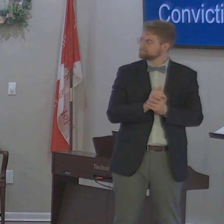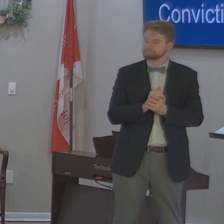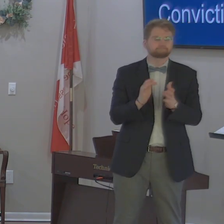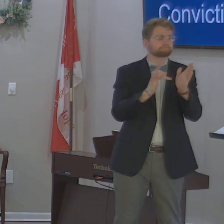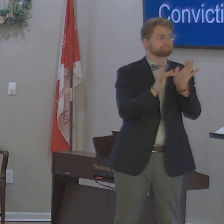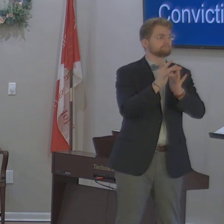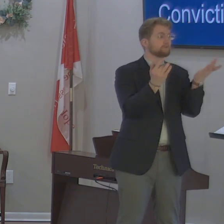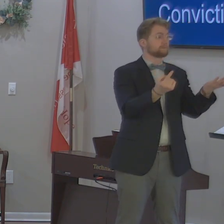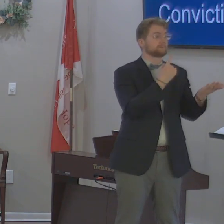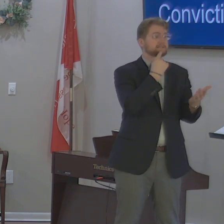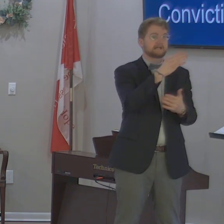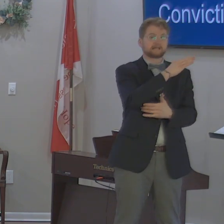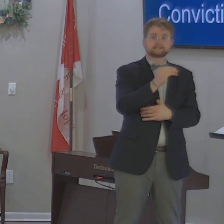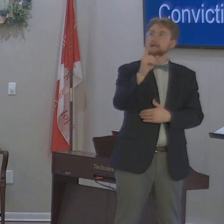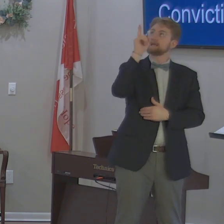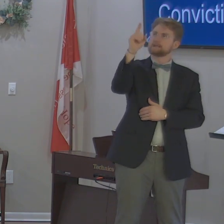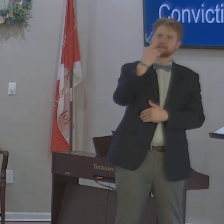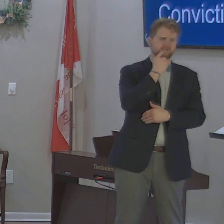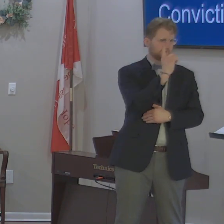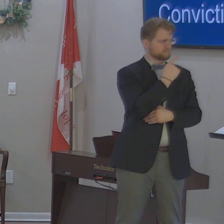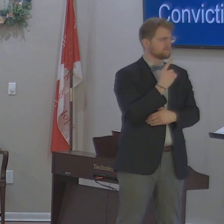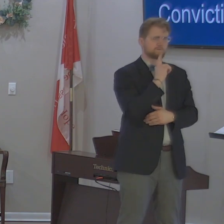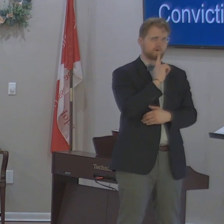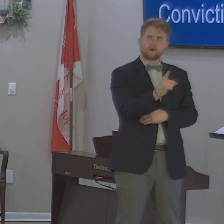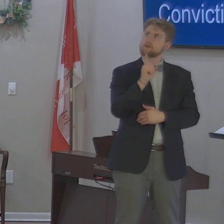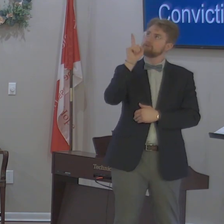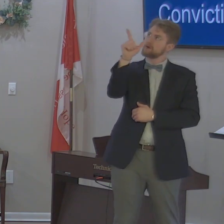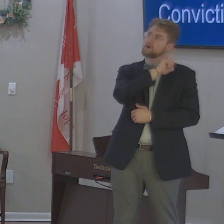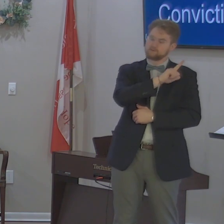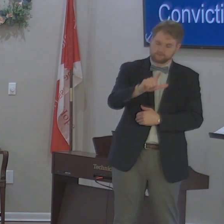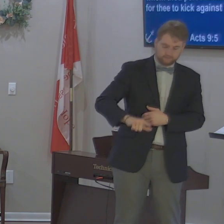the Bible says, "And he said, Who art thou, Lord?"